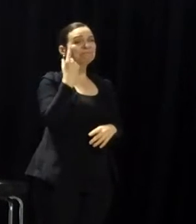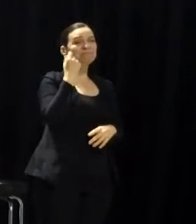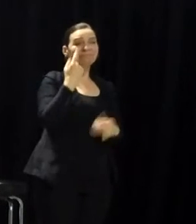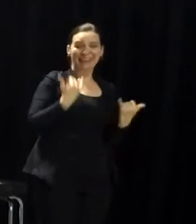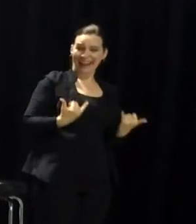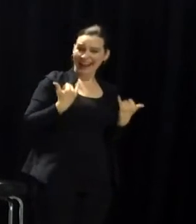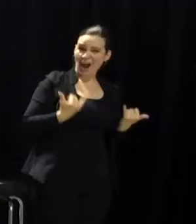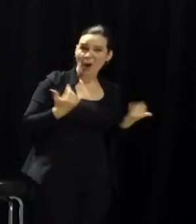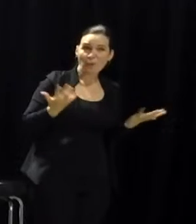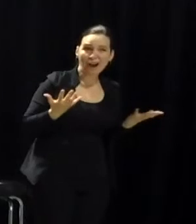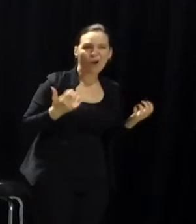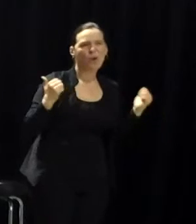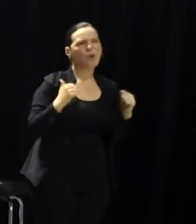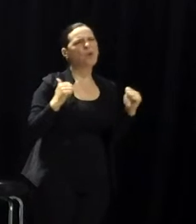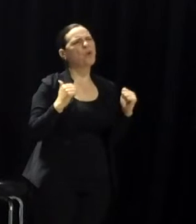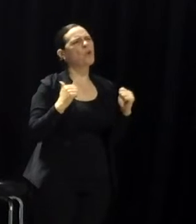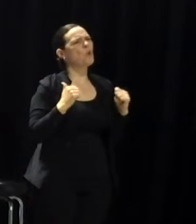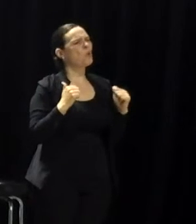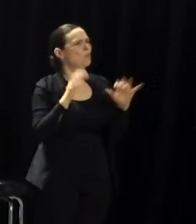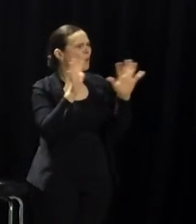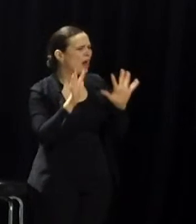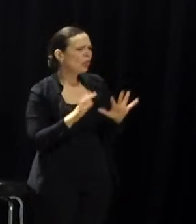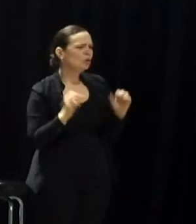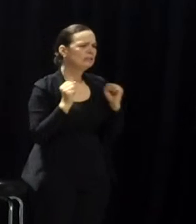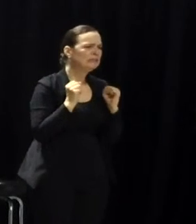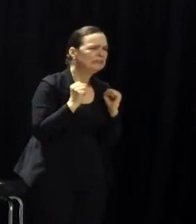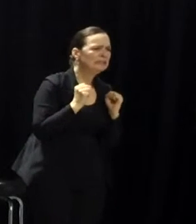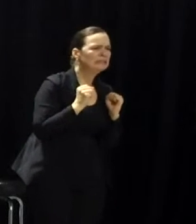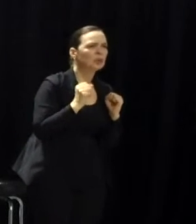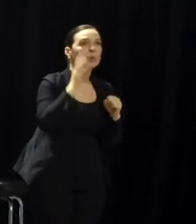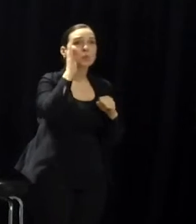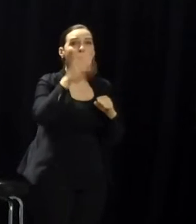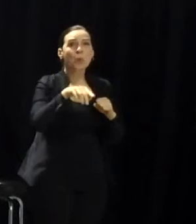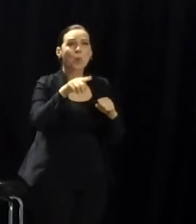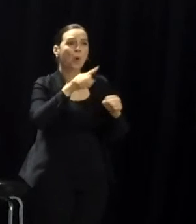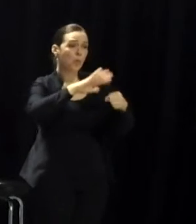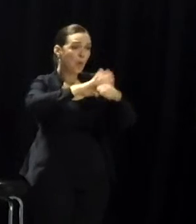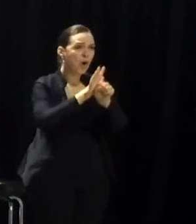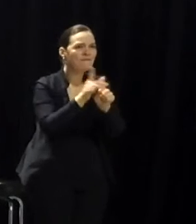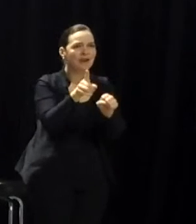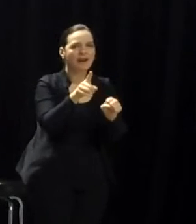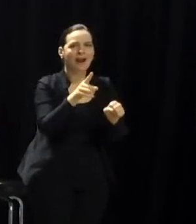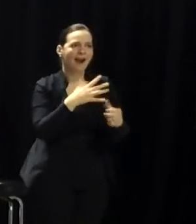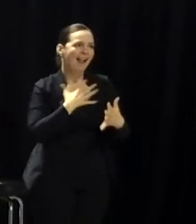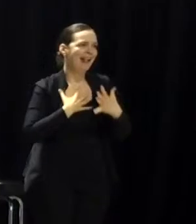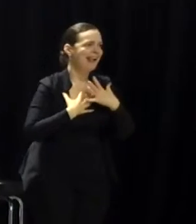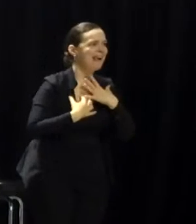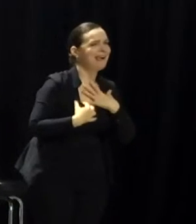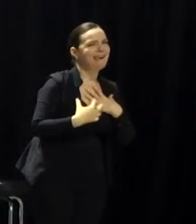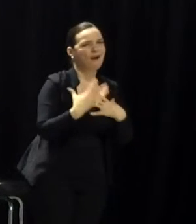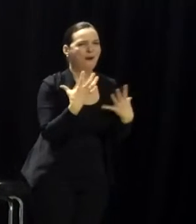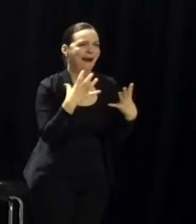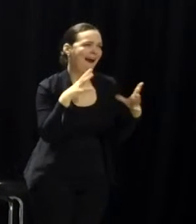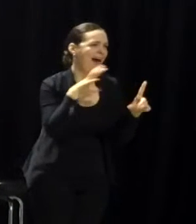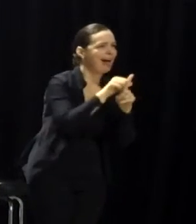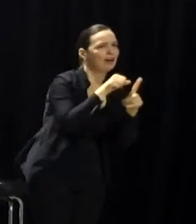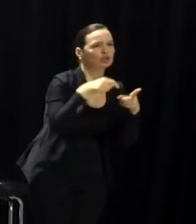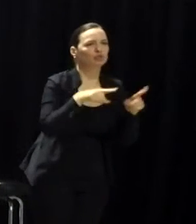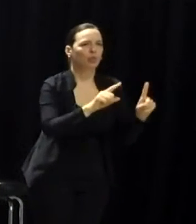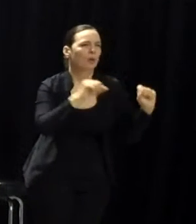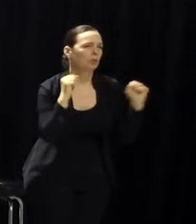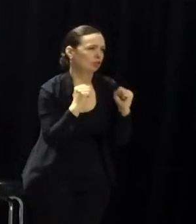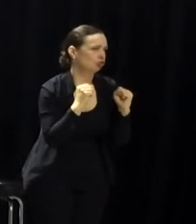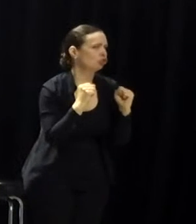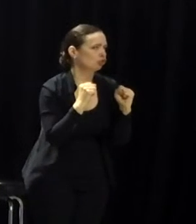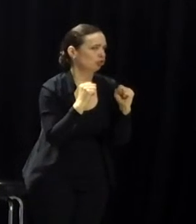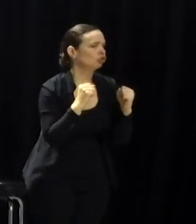better, and what we need to do is stay balanced, compare ourselves to where our peers are, where